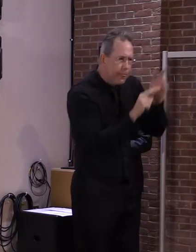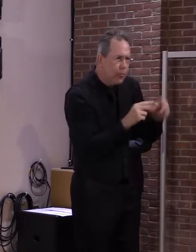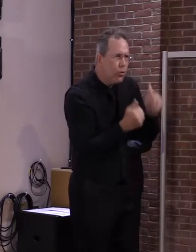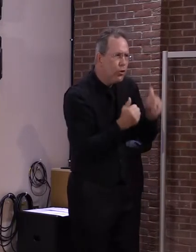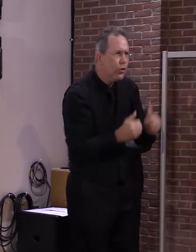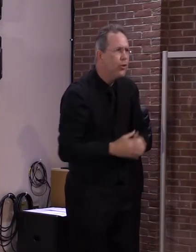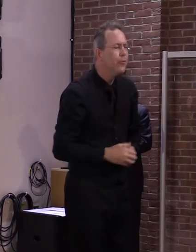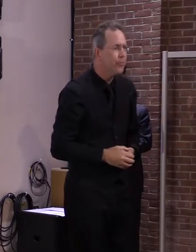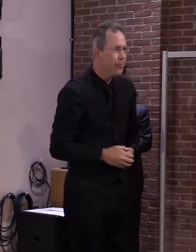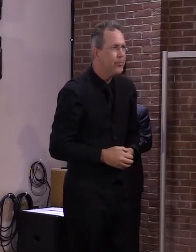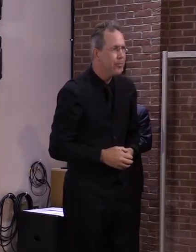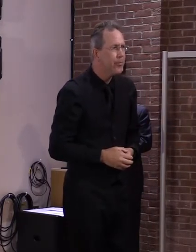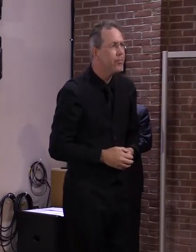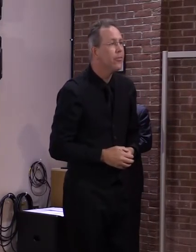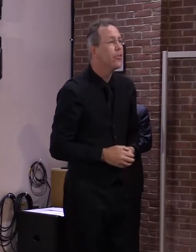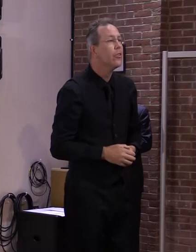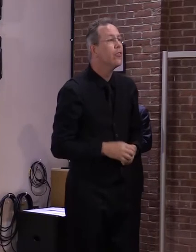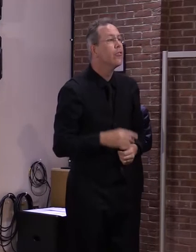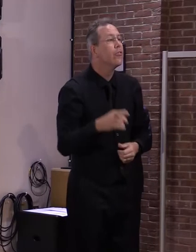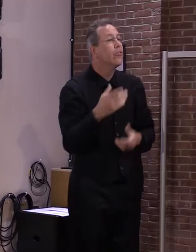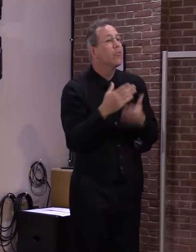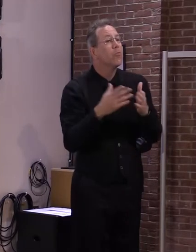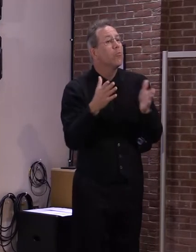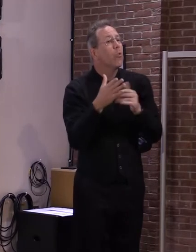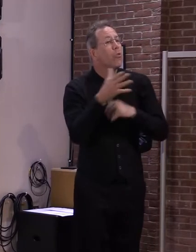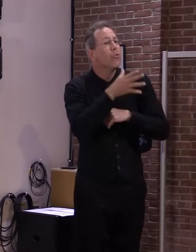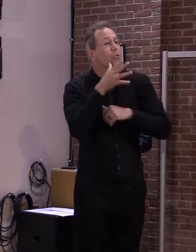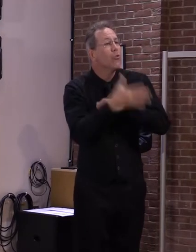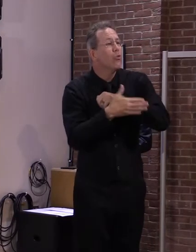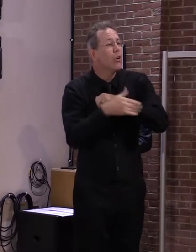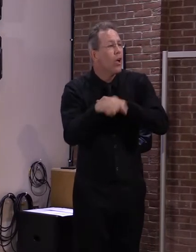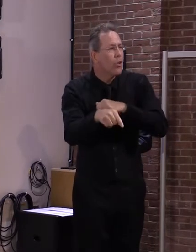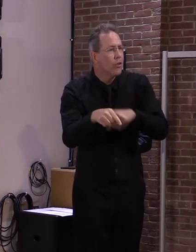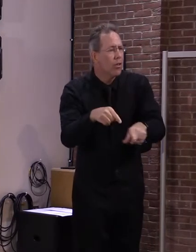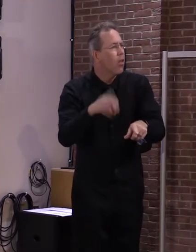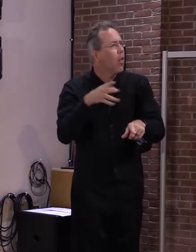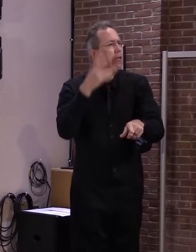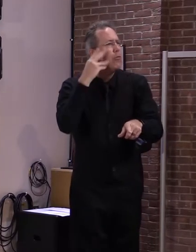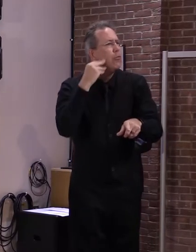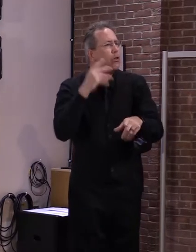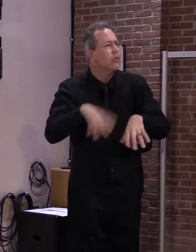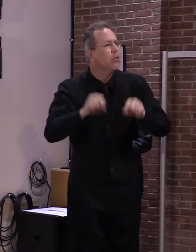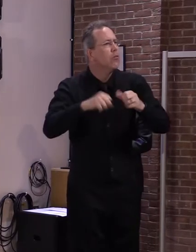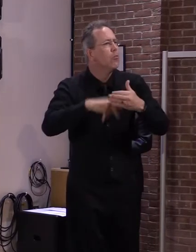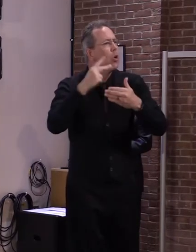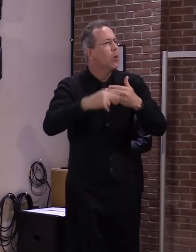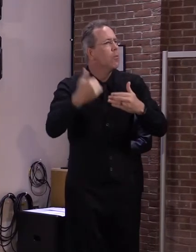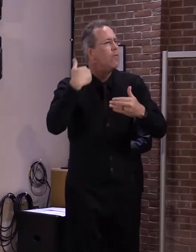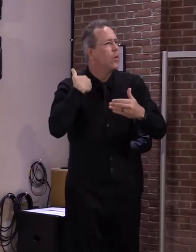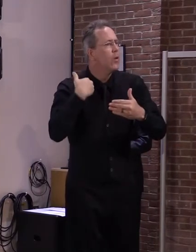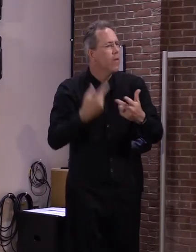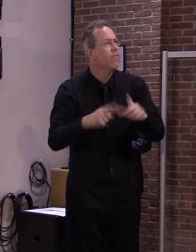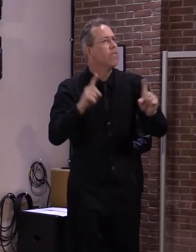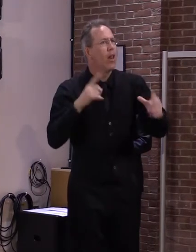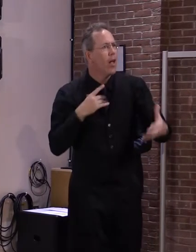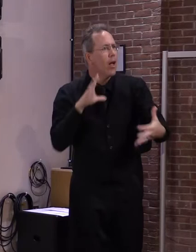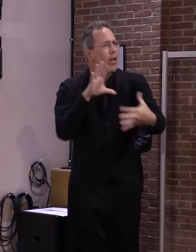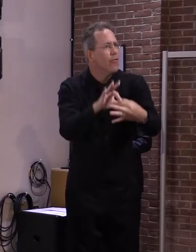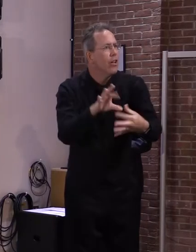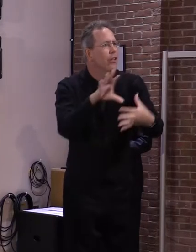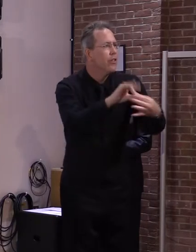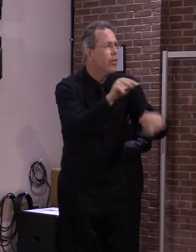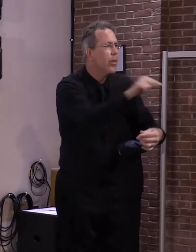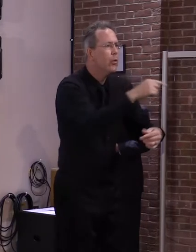are small rural places in Vermont that have never had any summer programming, that have come together with their town library, their parks and